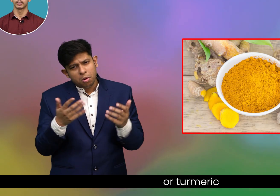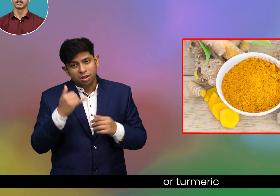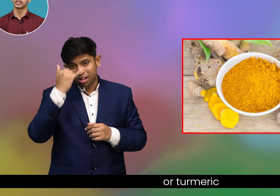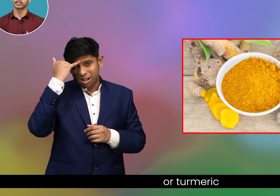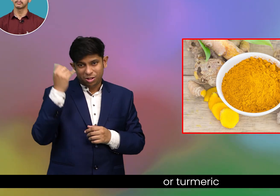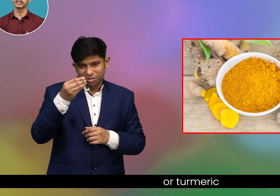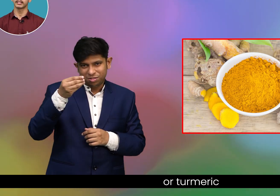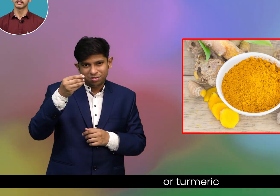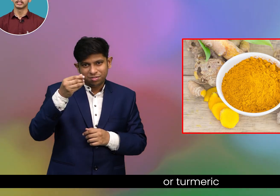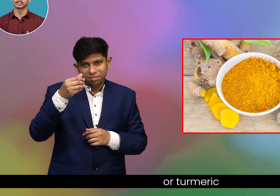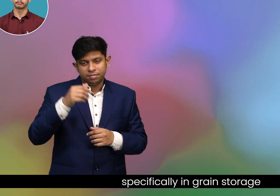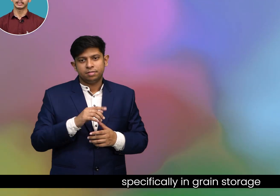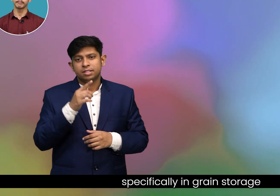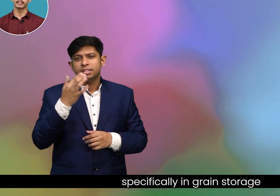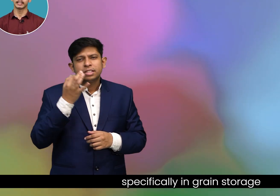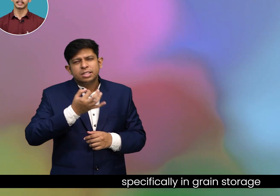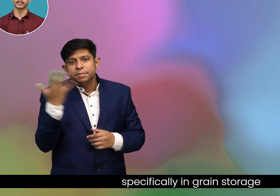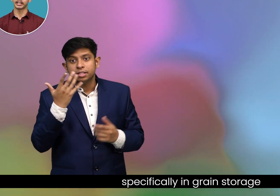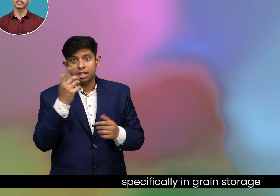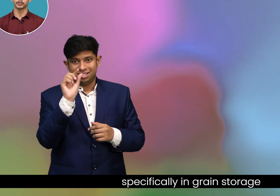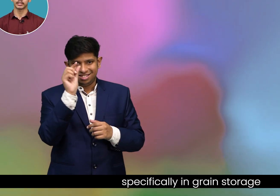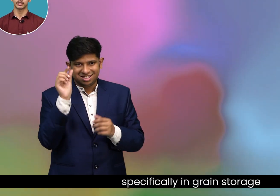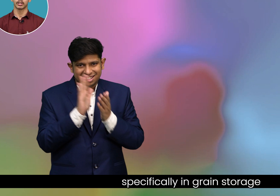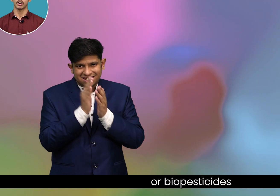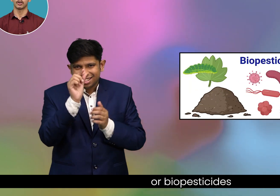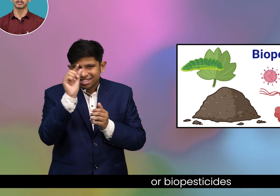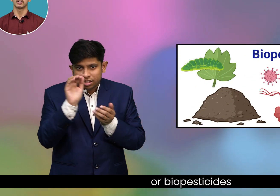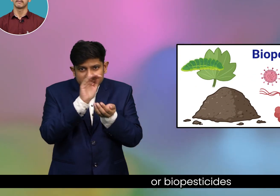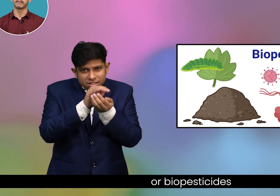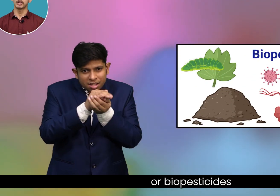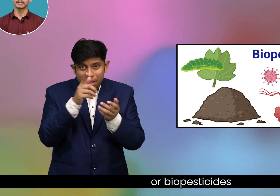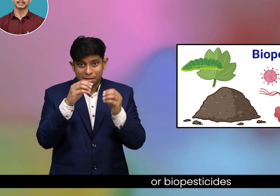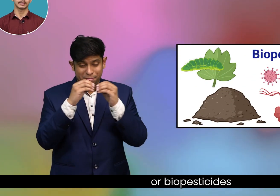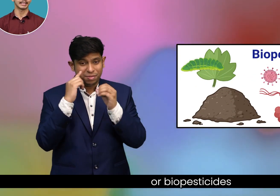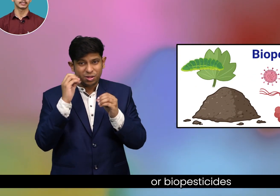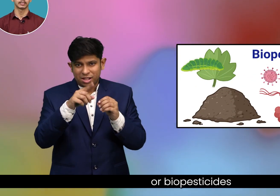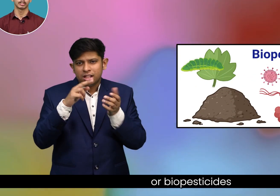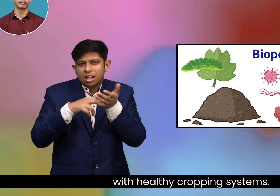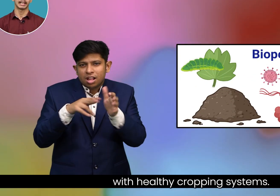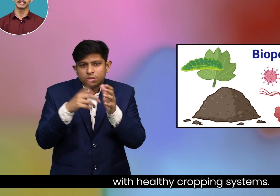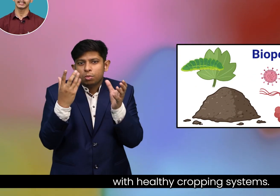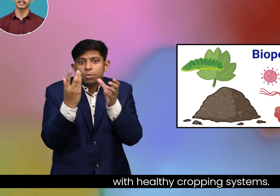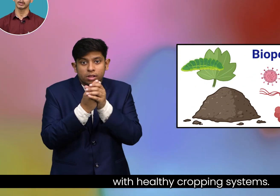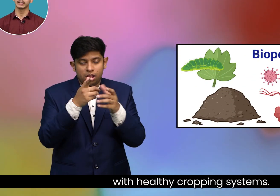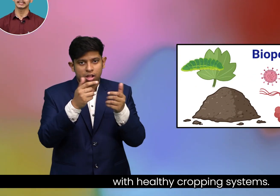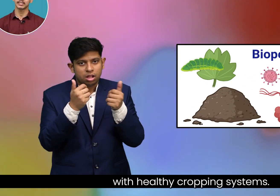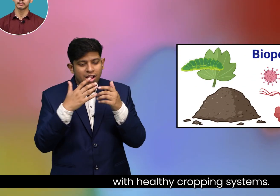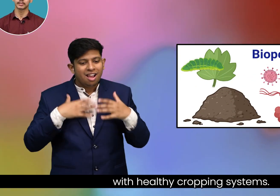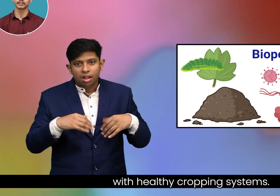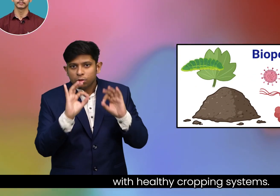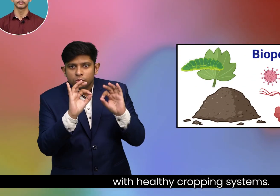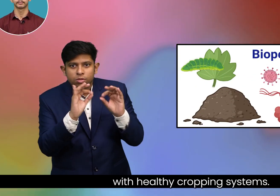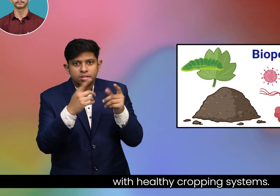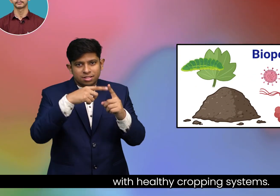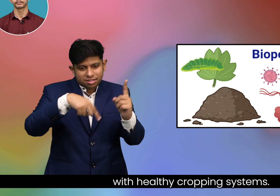or turmeric specifically in grain storage or biopesticides with healthy cropping